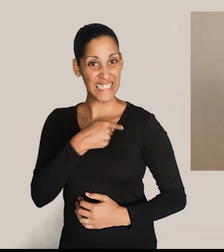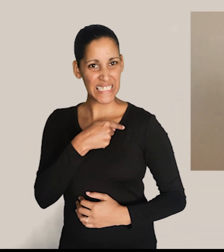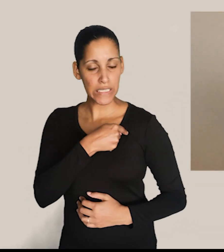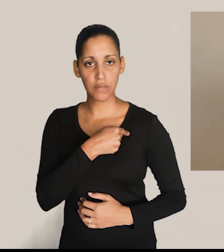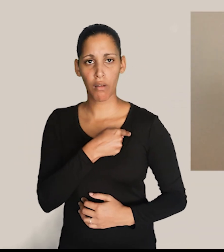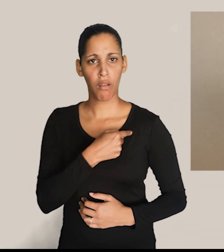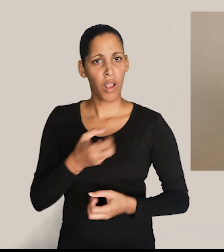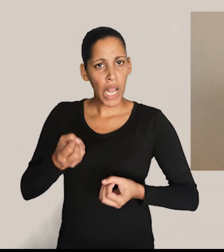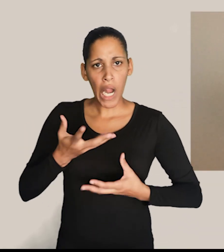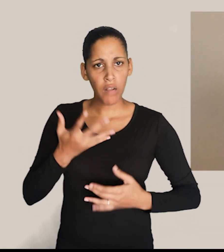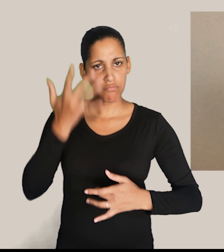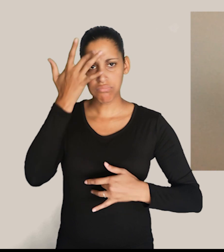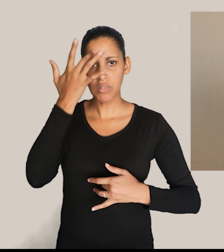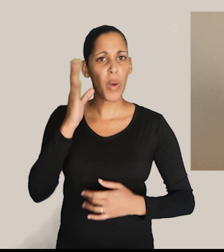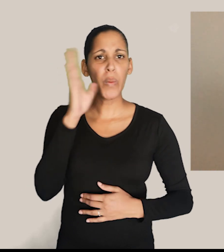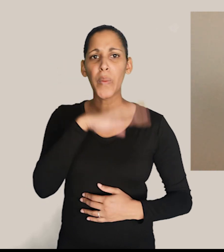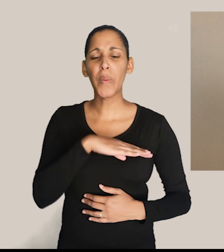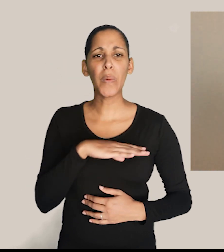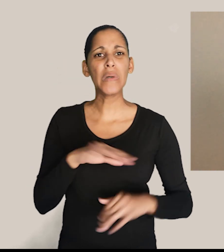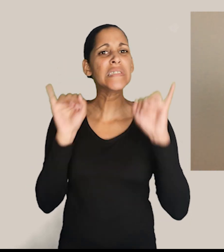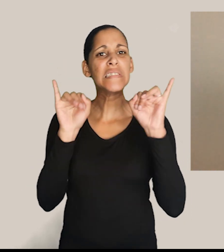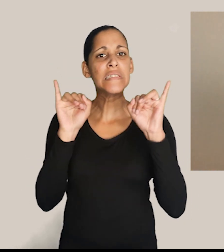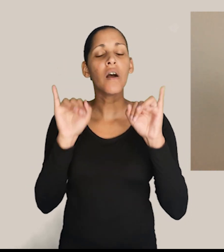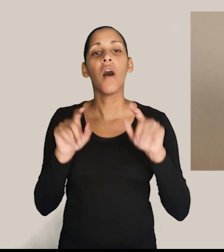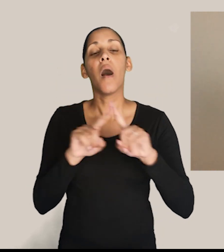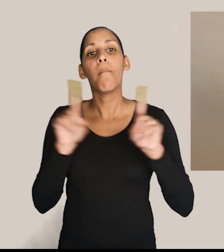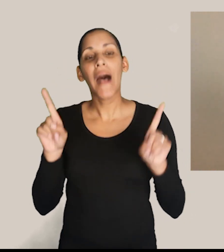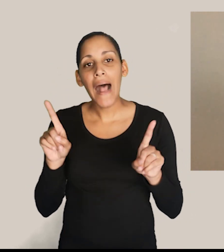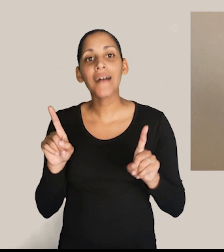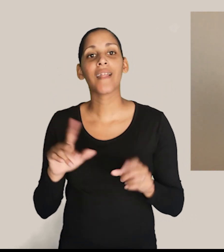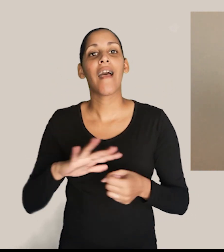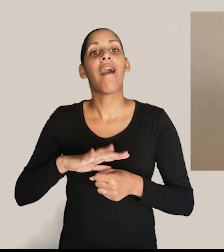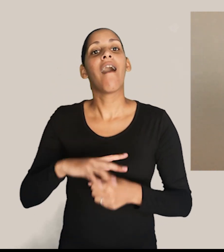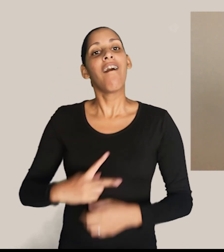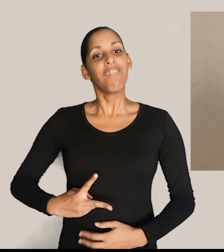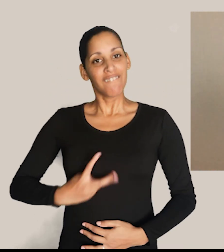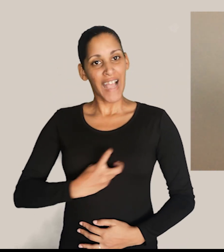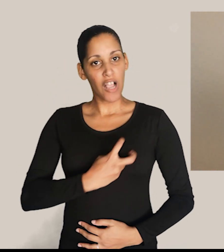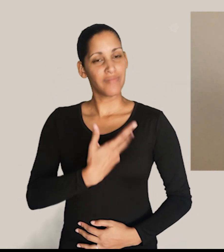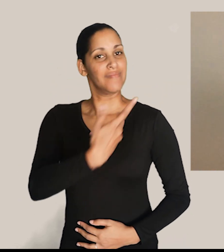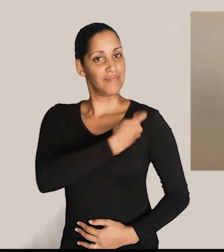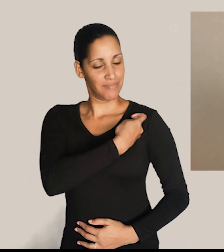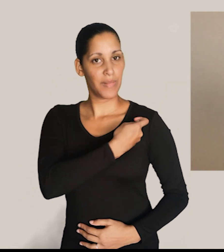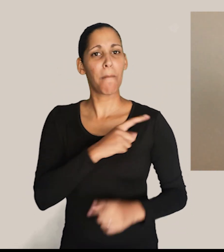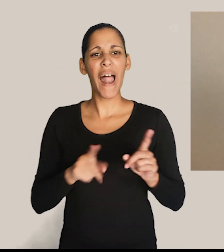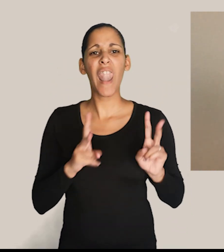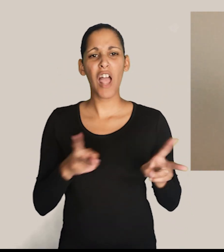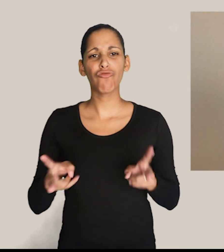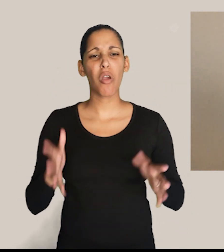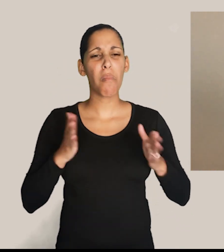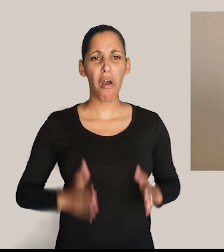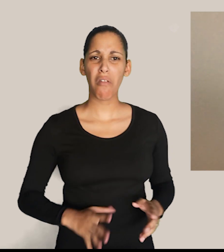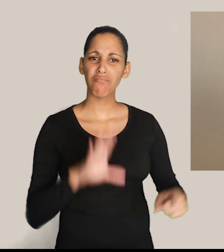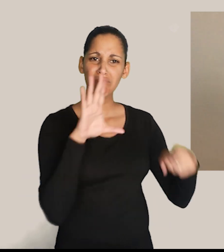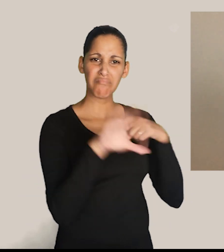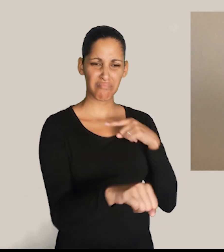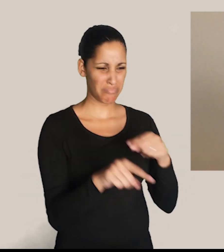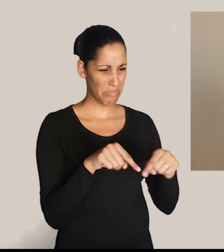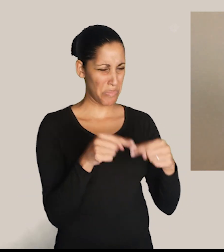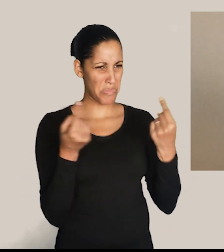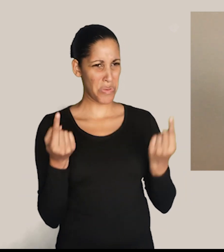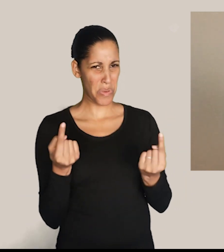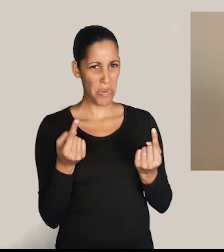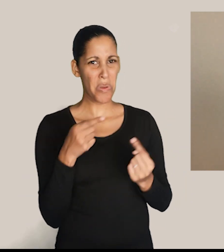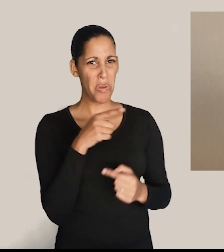So the vaccine itself does not cause disease. It presents your body with a killed virus or virus protein. Naturally, your body